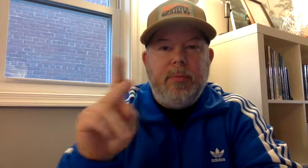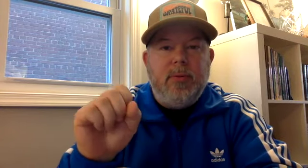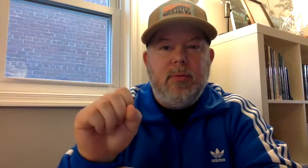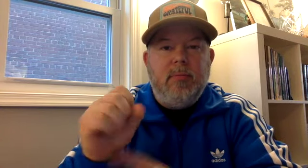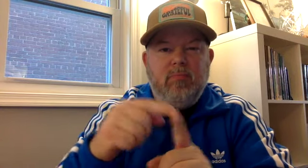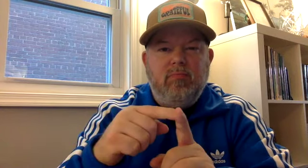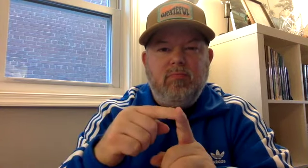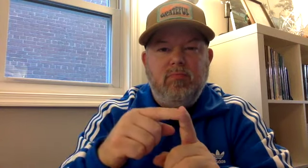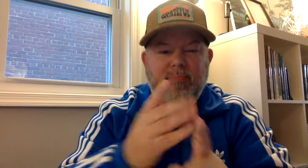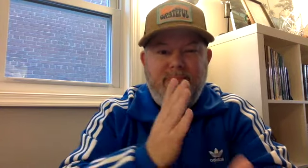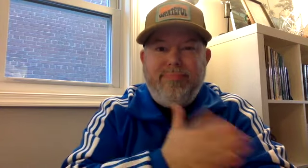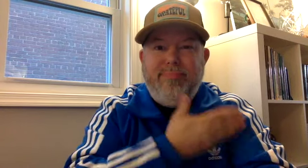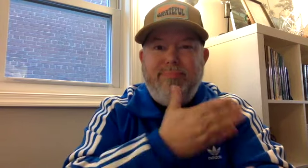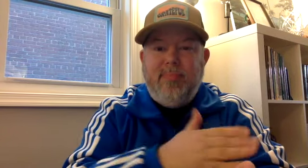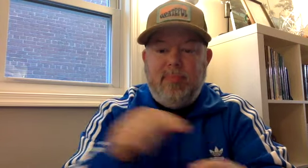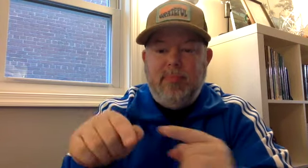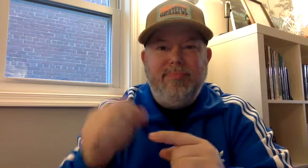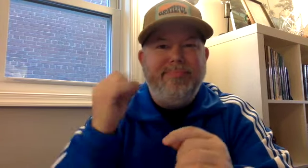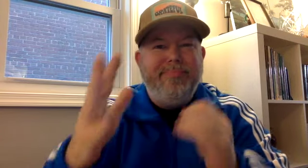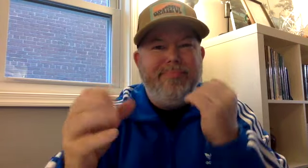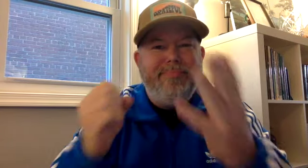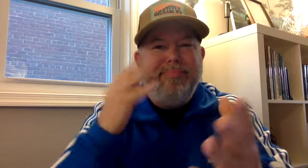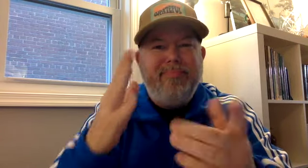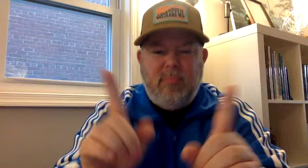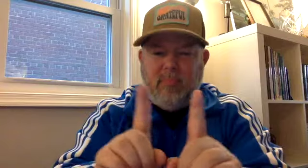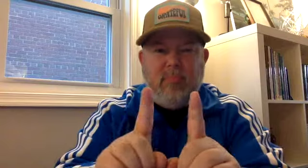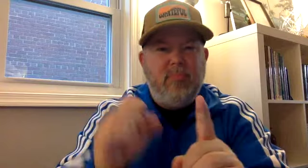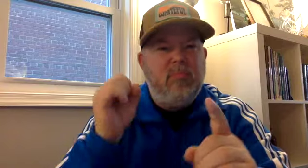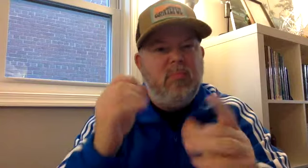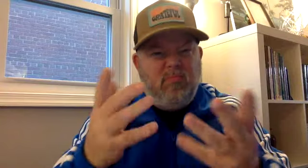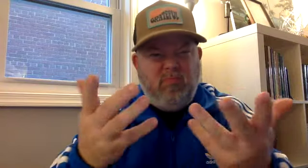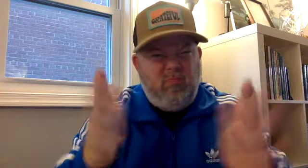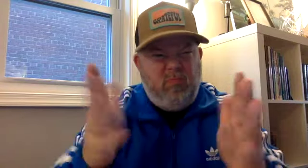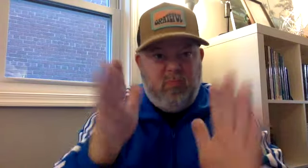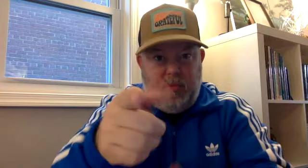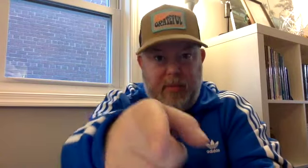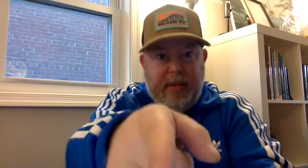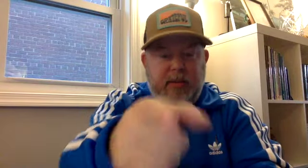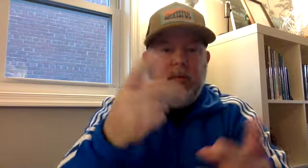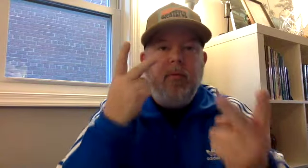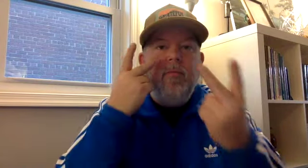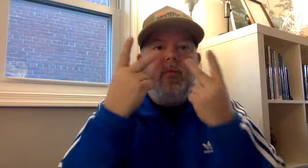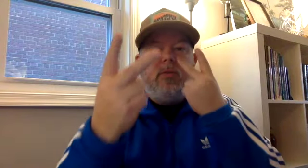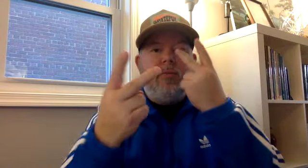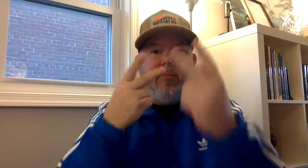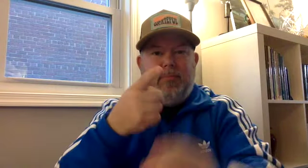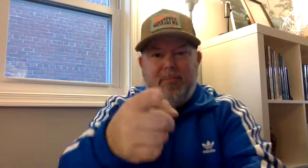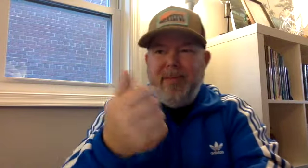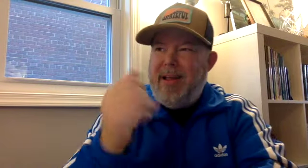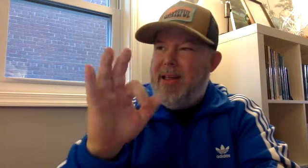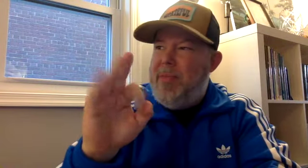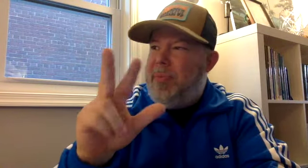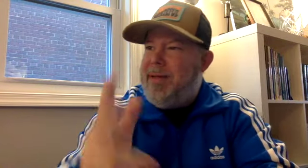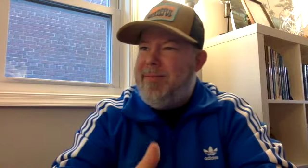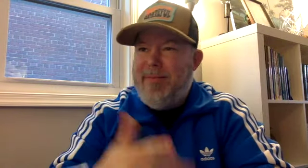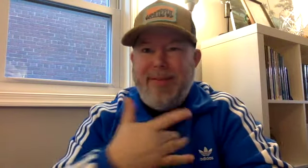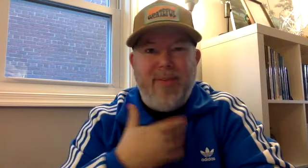your doctor if you have an infection or symptoms, such as fever, sweats, chills, muscle aches, or coughs, or if you plan to or recently received a vaccine.